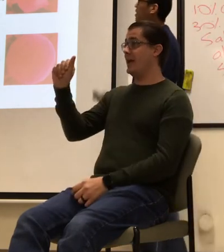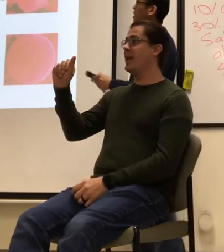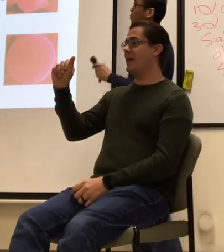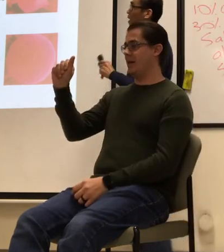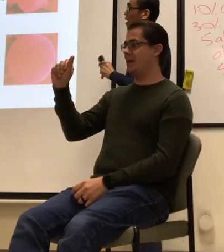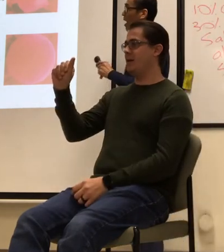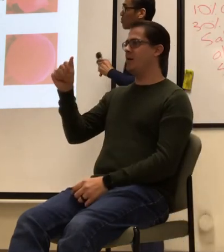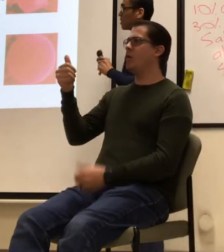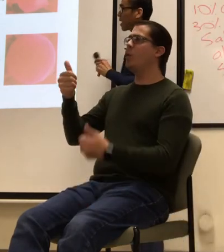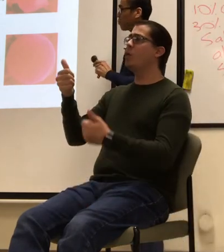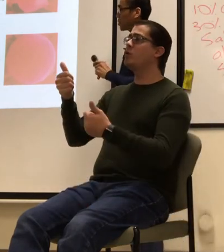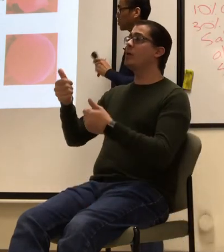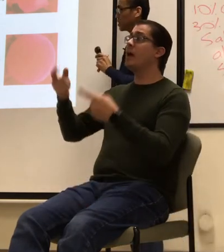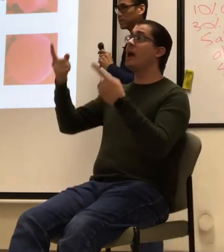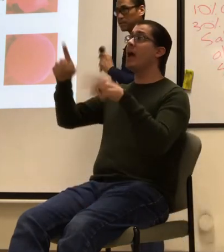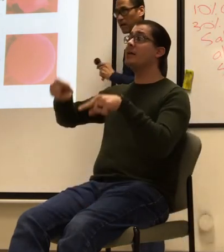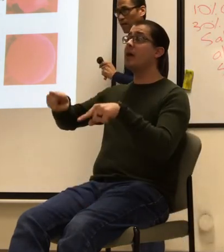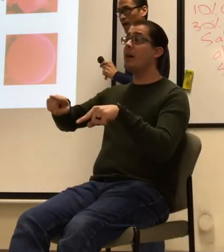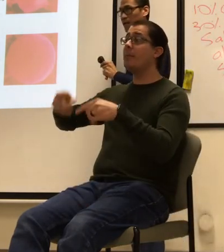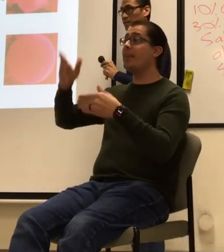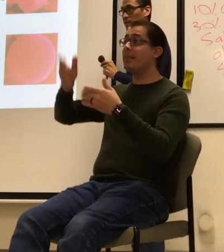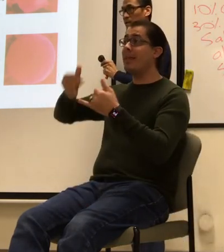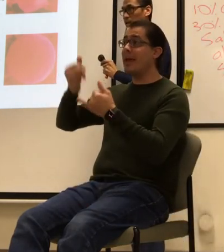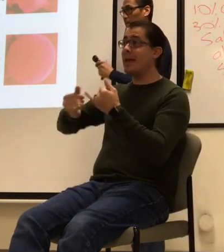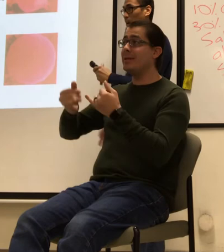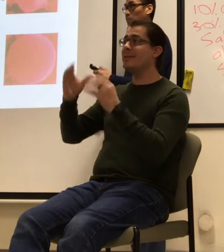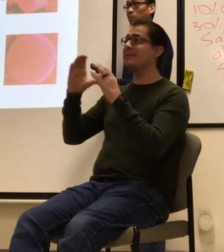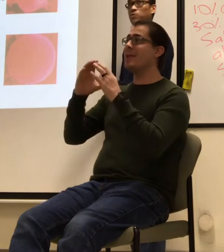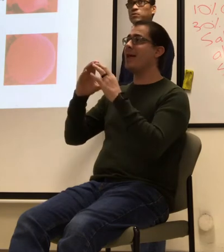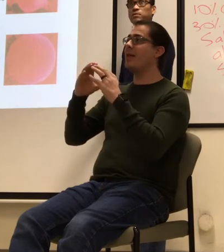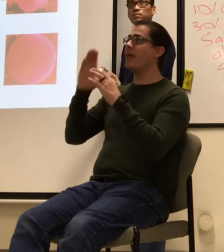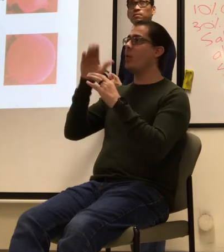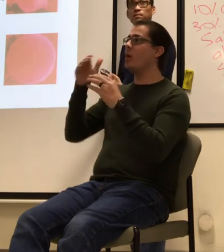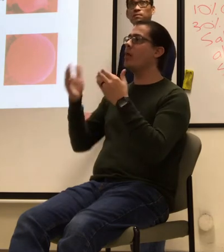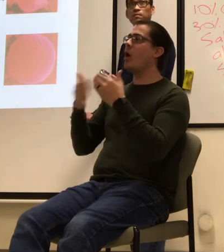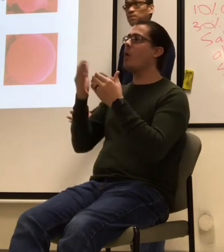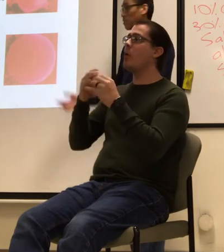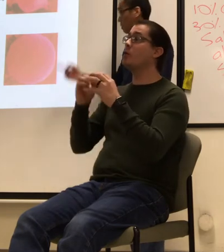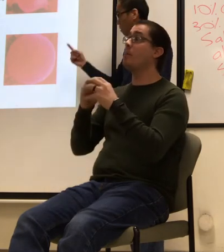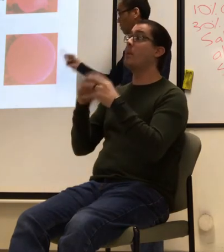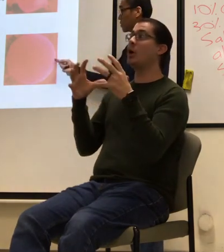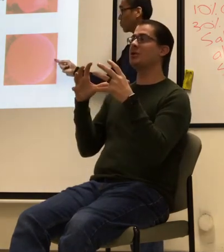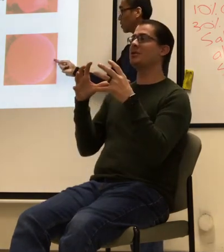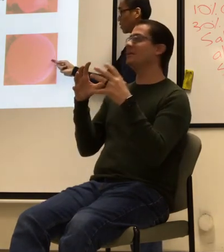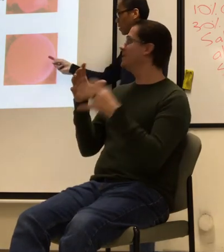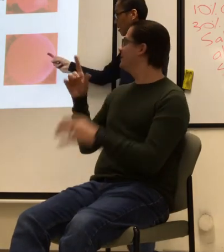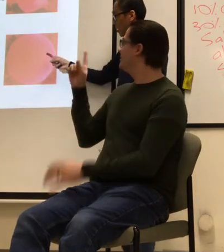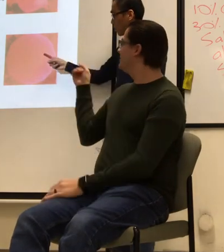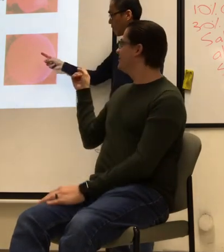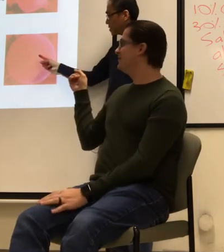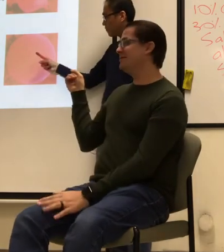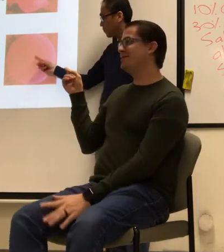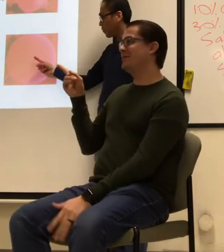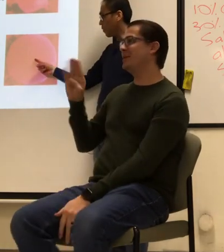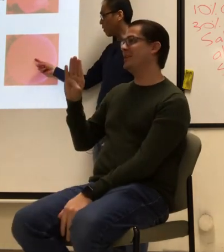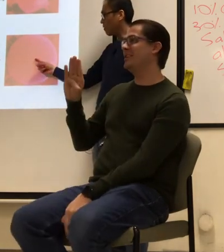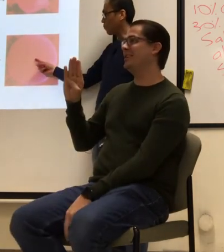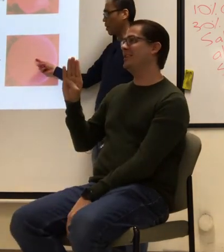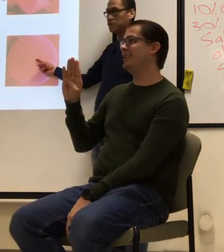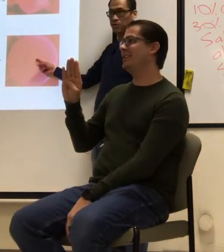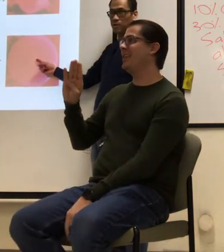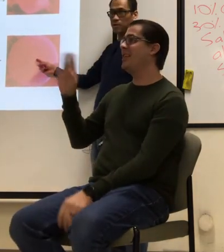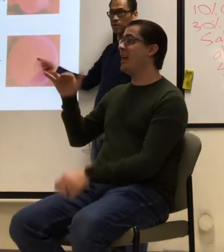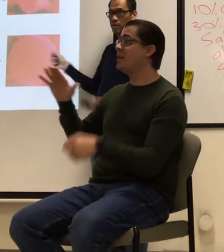Which of ends up with higher hydrostatic pressure? It's the cell that has, it's about to burst. This one. That's full